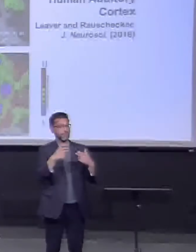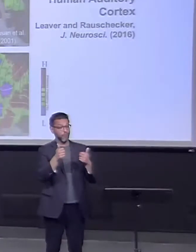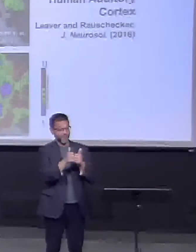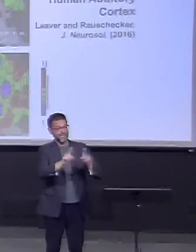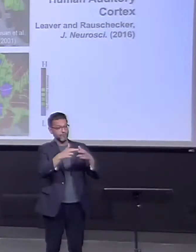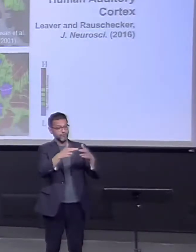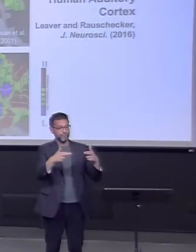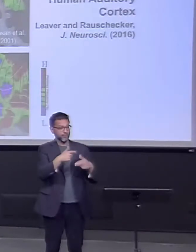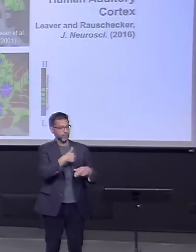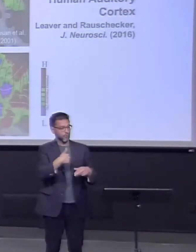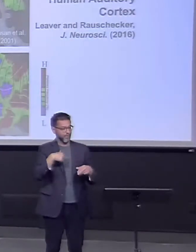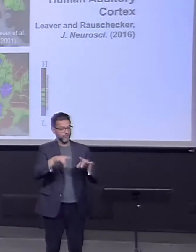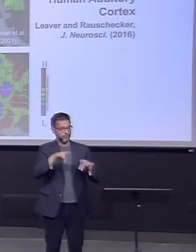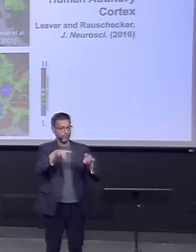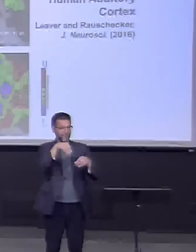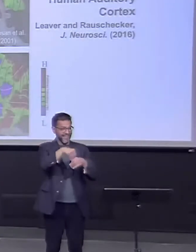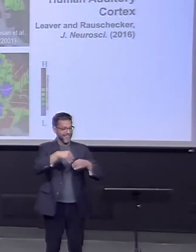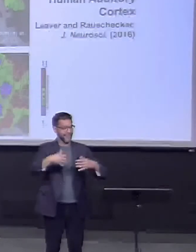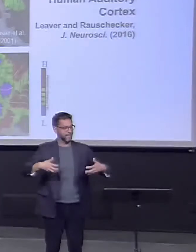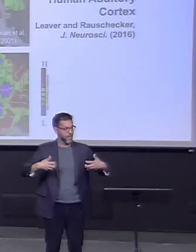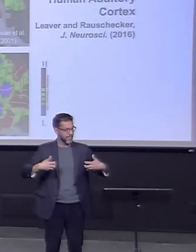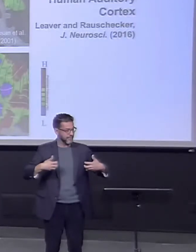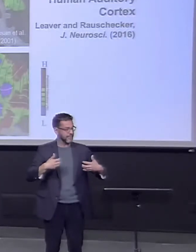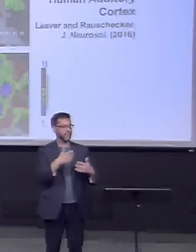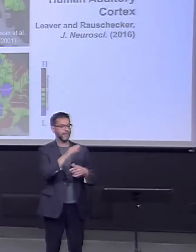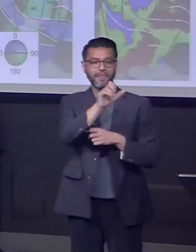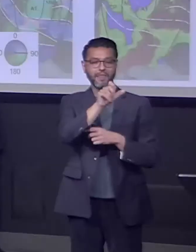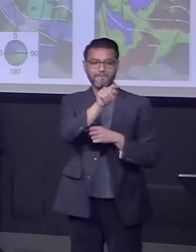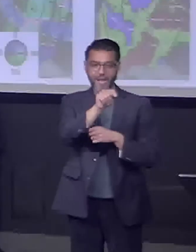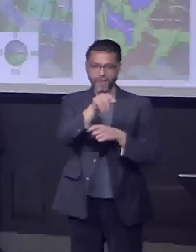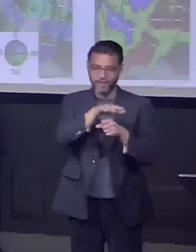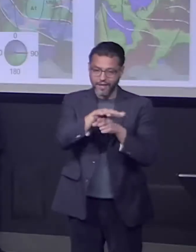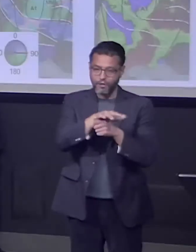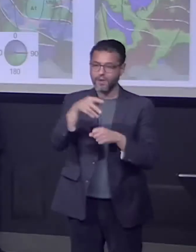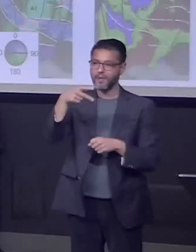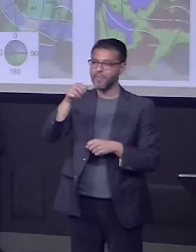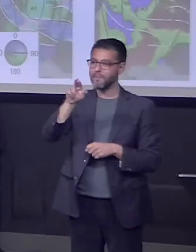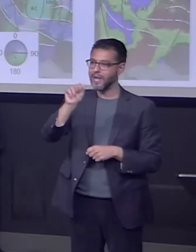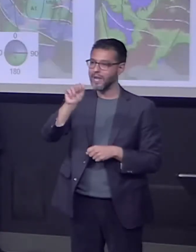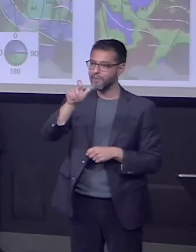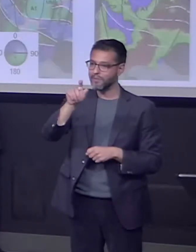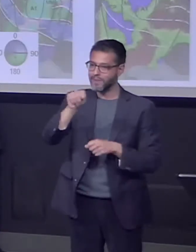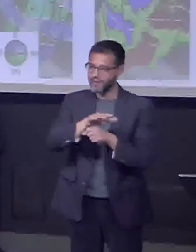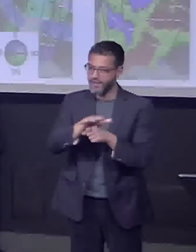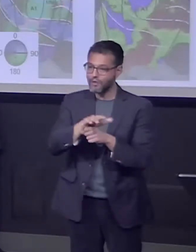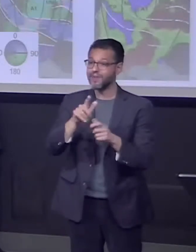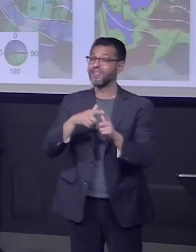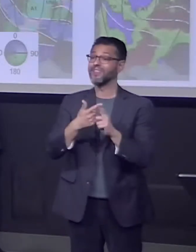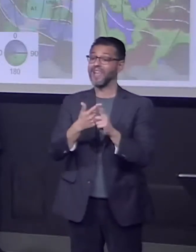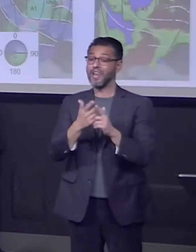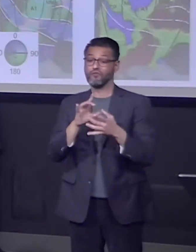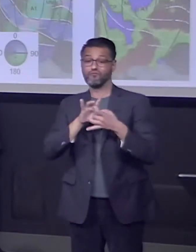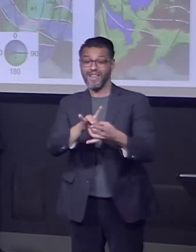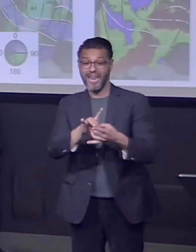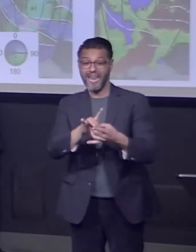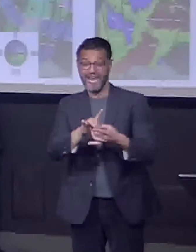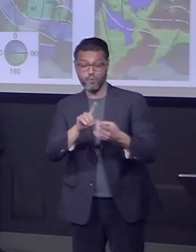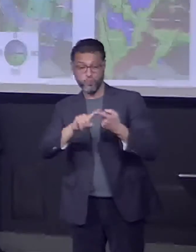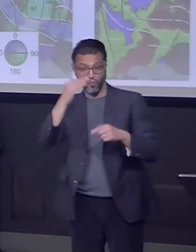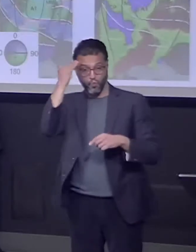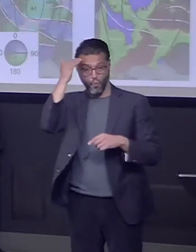had discovered in the monkey, with the belt areas and the parabelt areas, and related to the known anatomy that